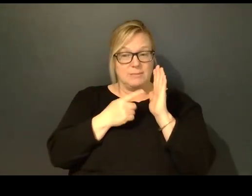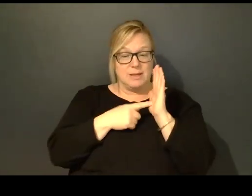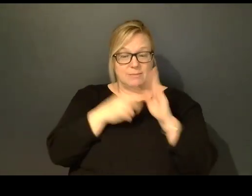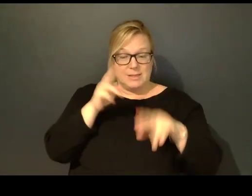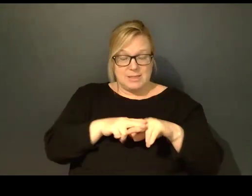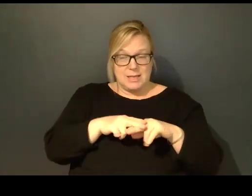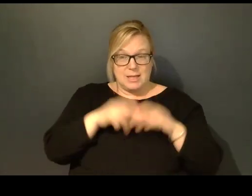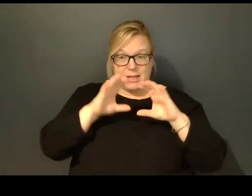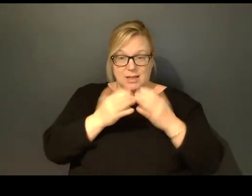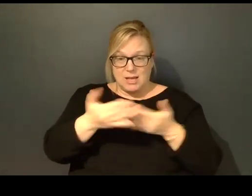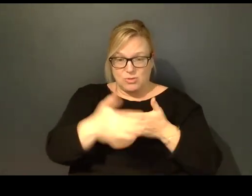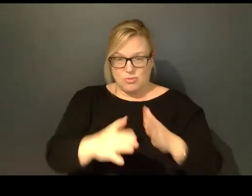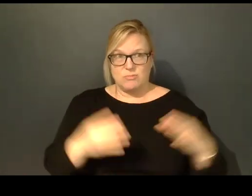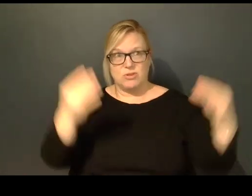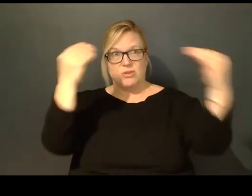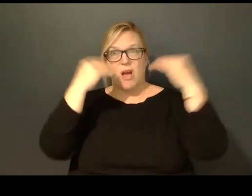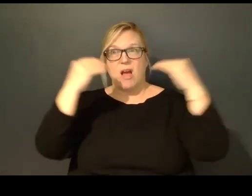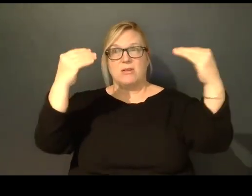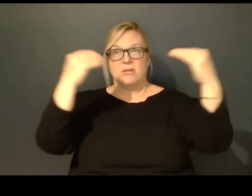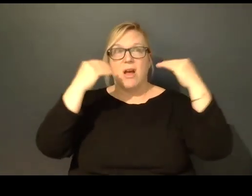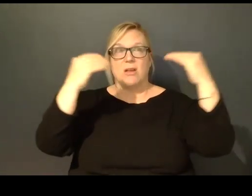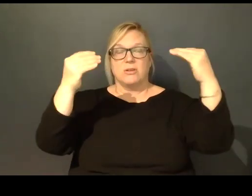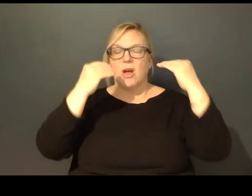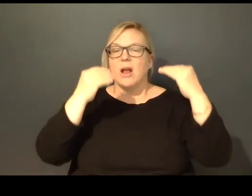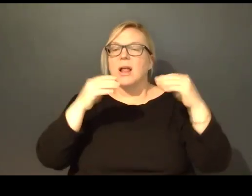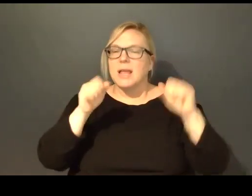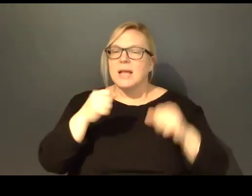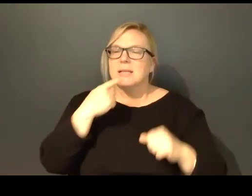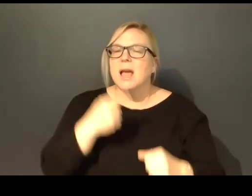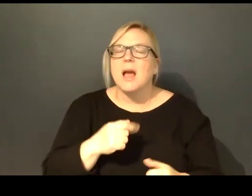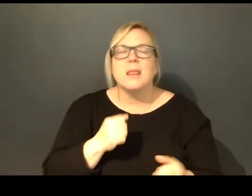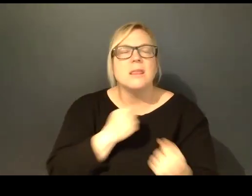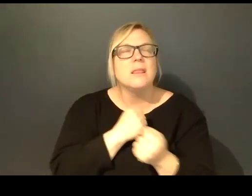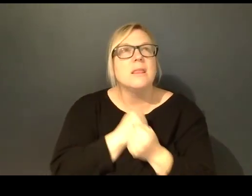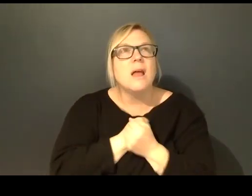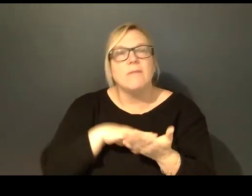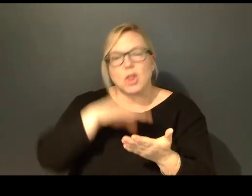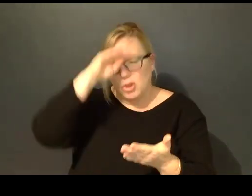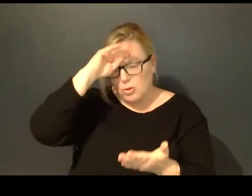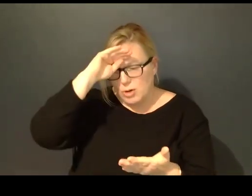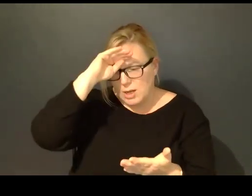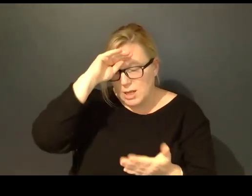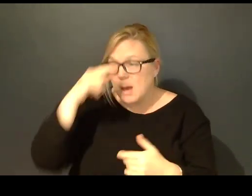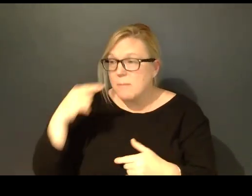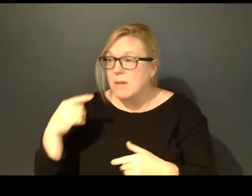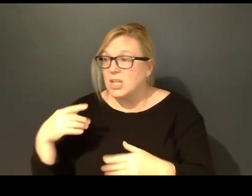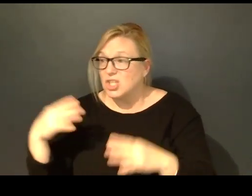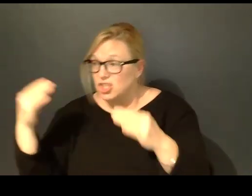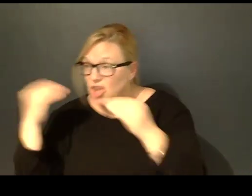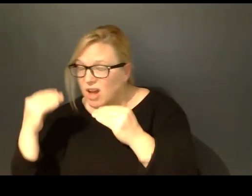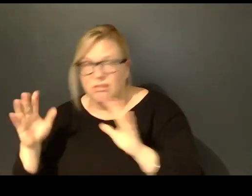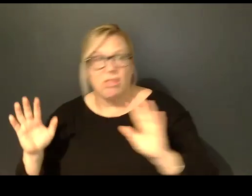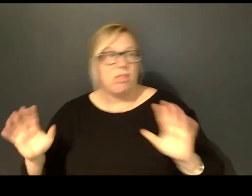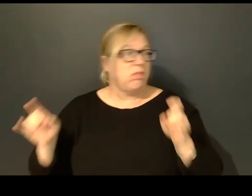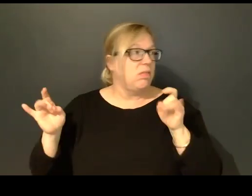I always say I love to learn, I hate to be taught. So yes, I'm often on YouTube trying to conquer a new challenge for myself, so I can